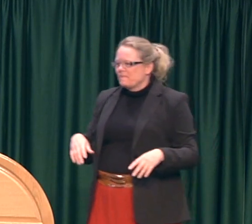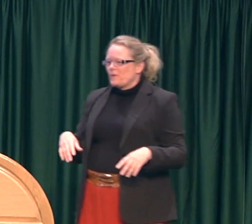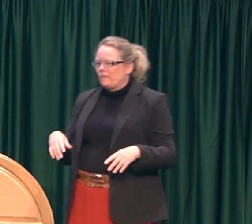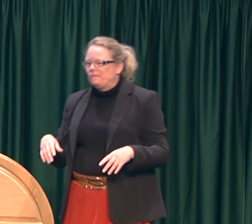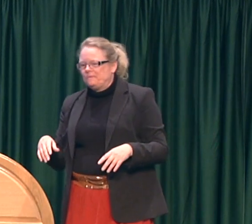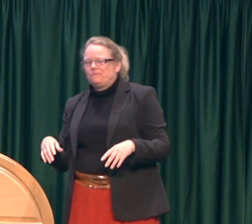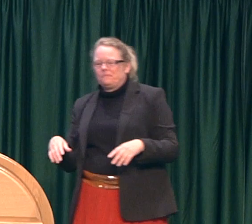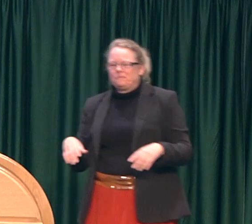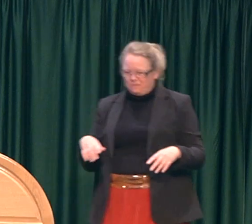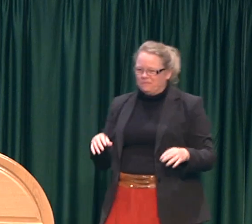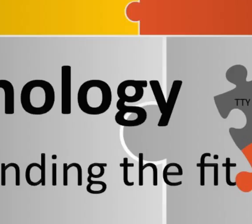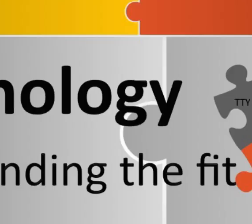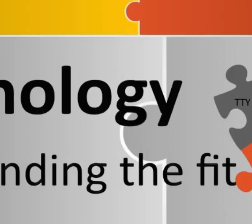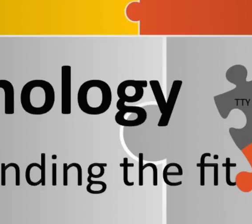from there, I created my.